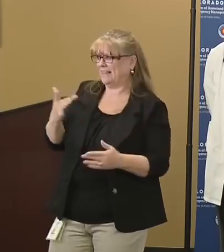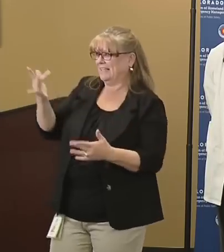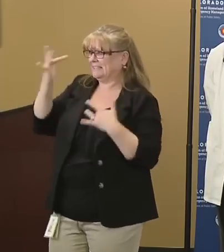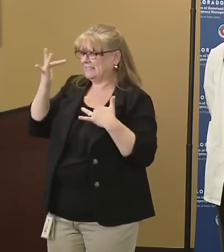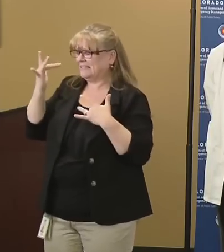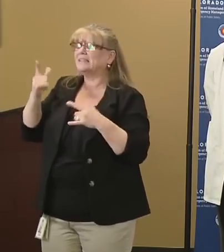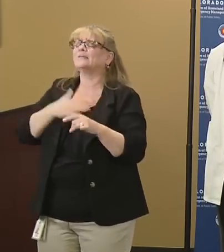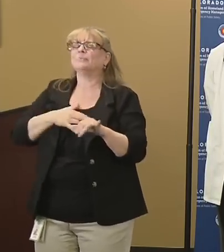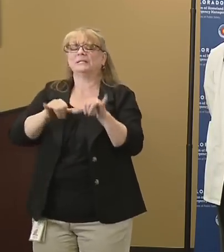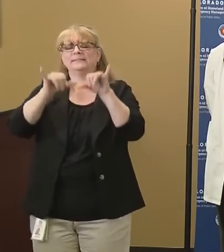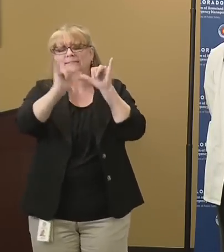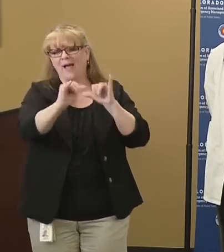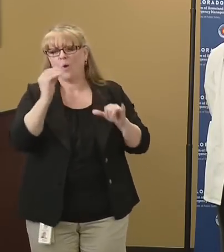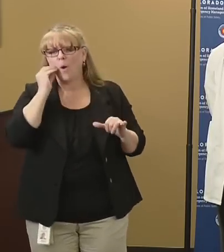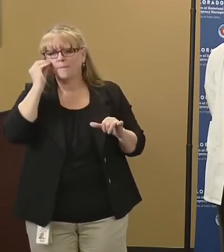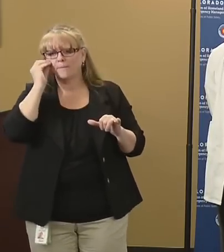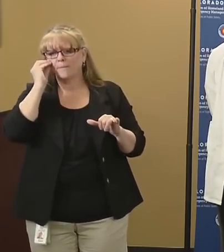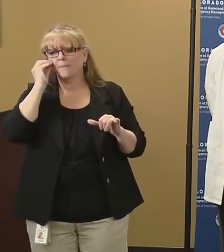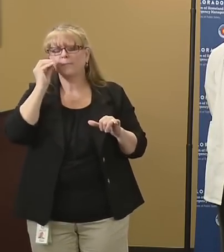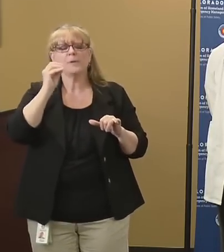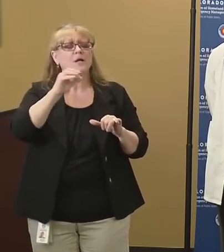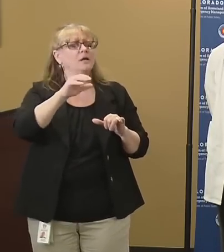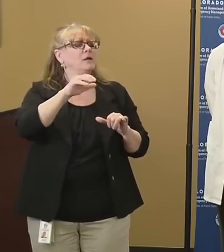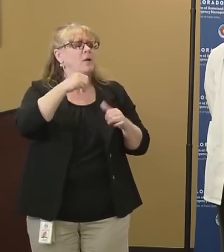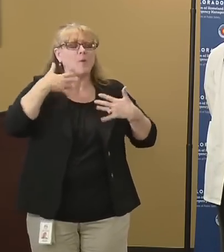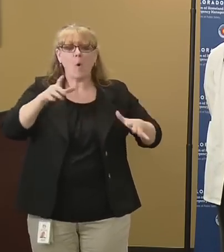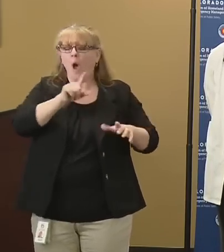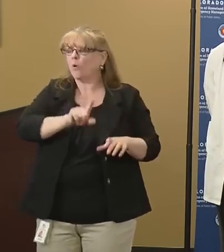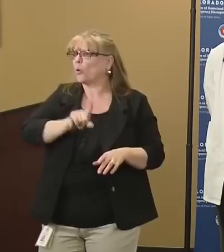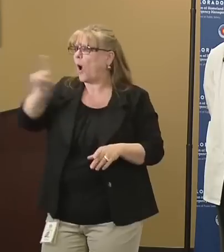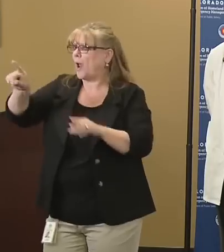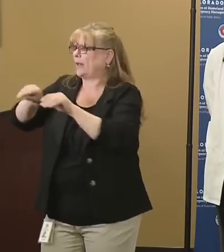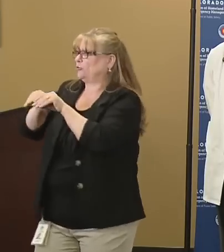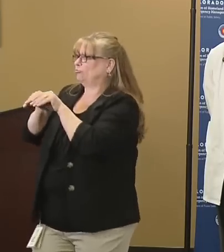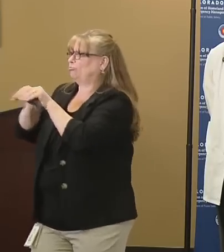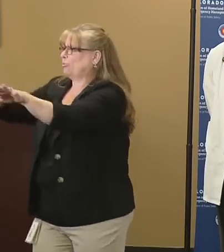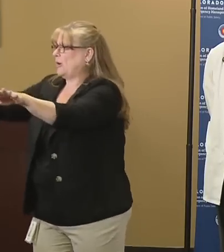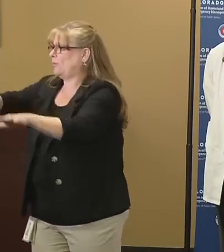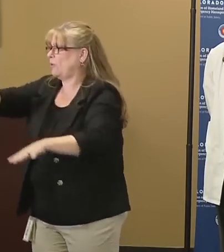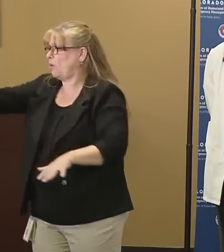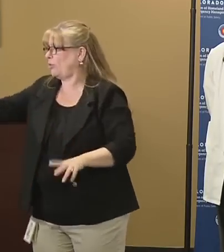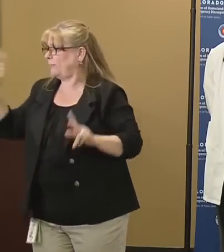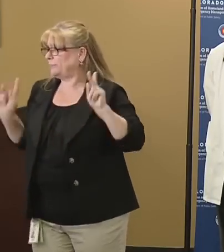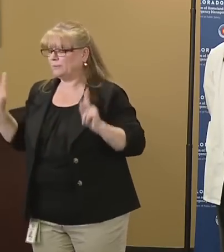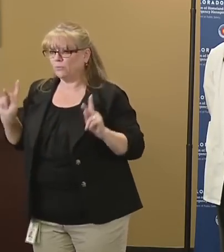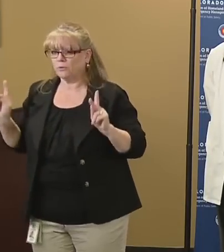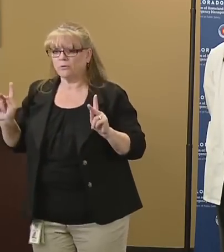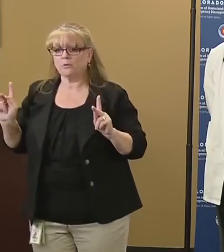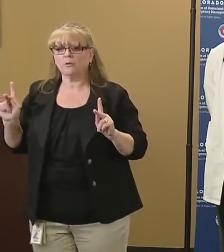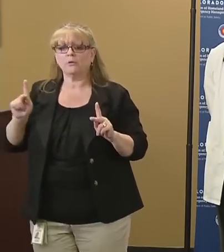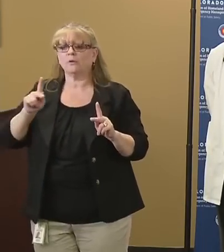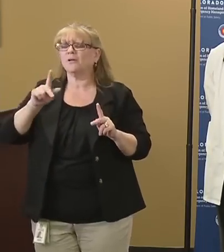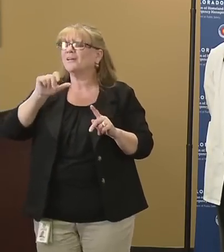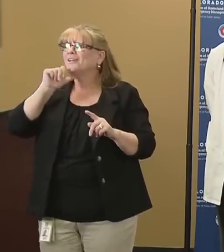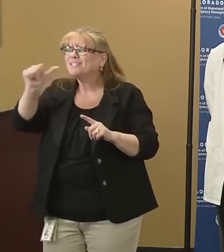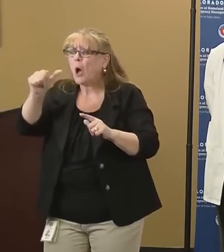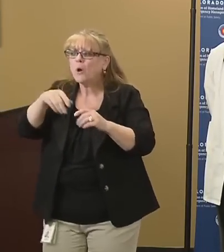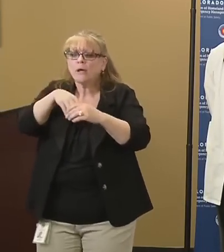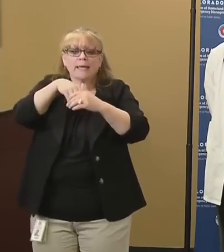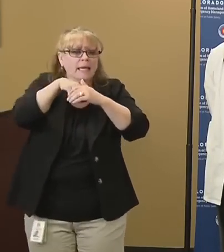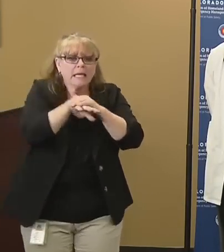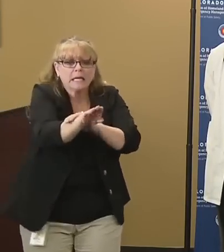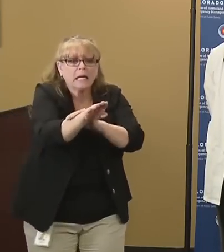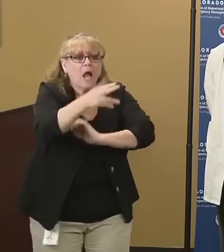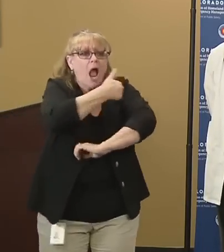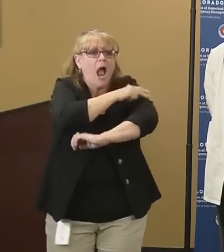going out. I mean, our hospitals are overwhelmed as it is. You need to stay at home until several days after all of